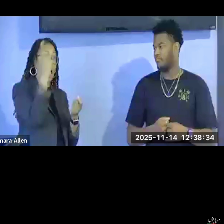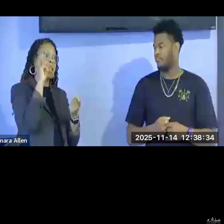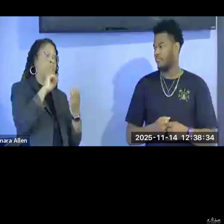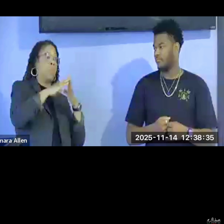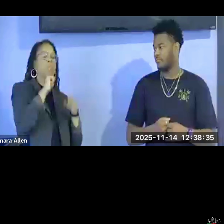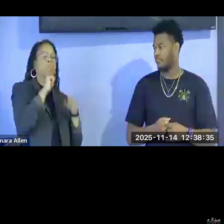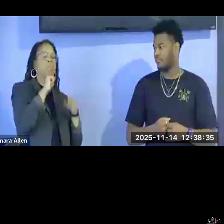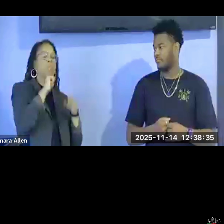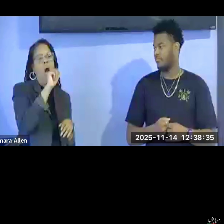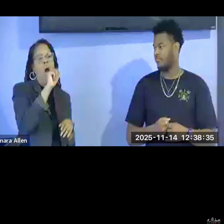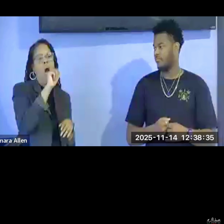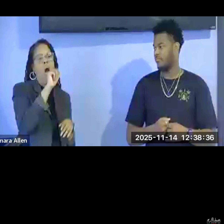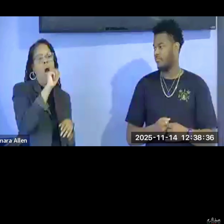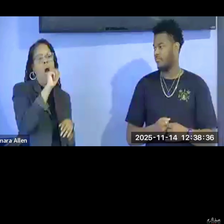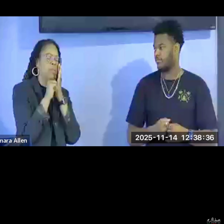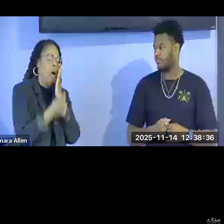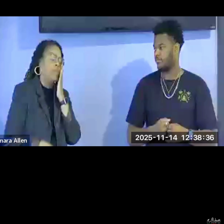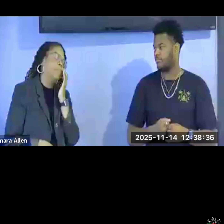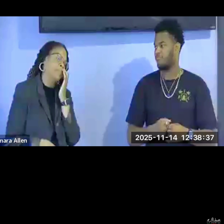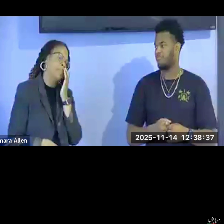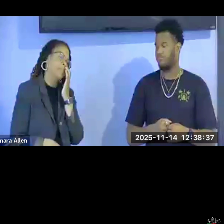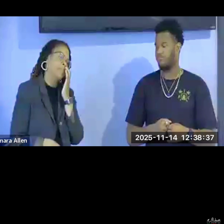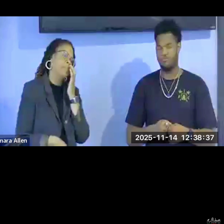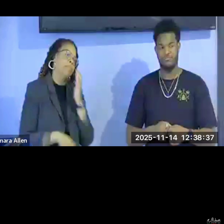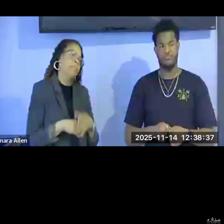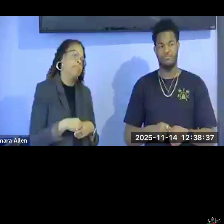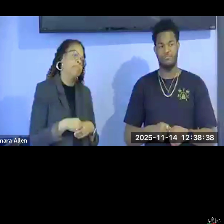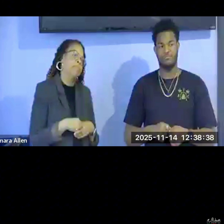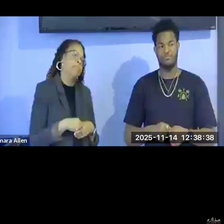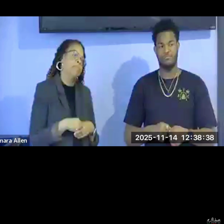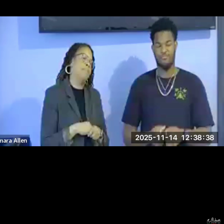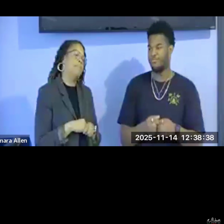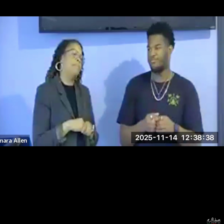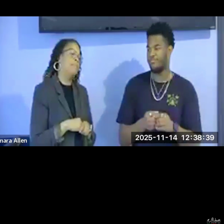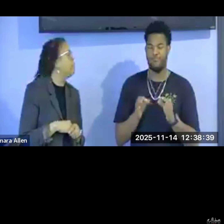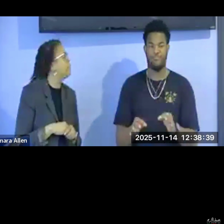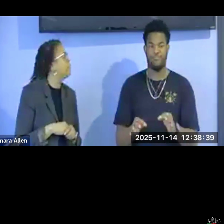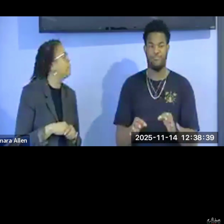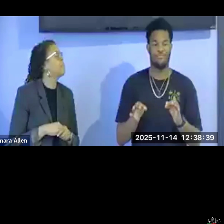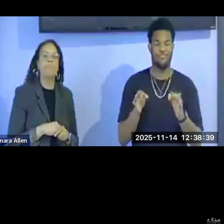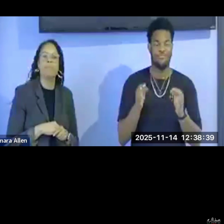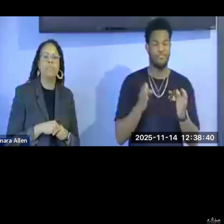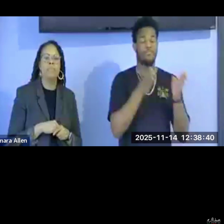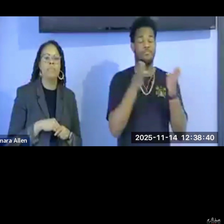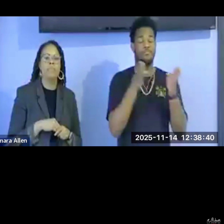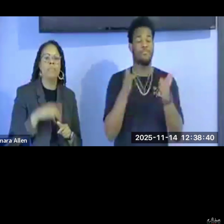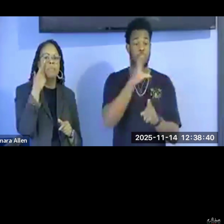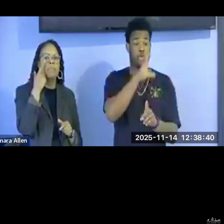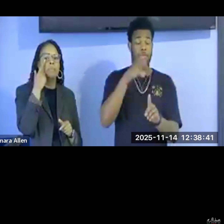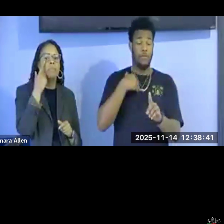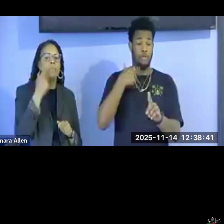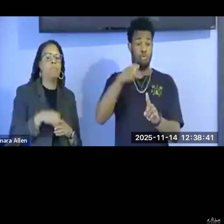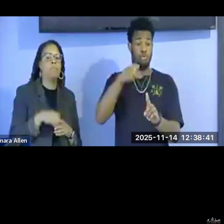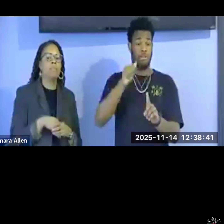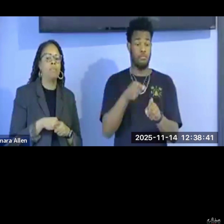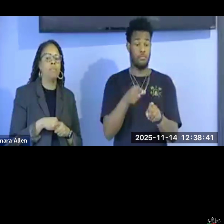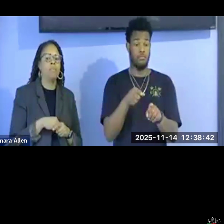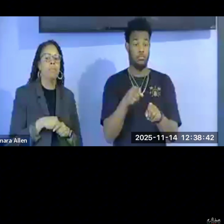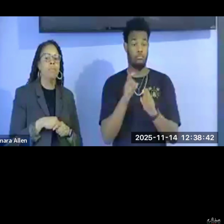but again, you have to keep in mind those intersectionalities, right? We're not a monolith. We come from different backgrounds. Thank